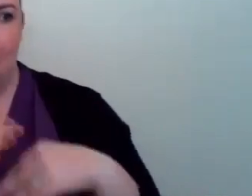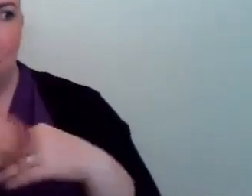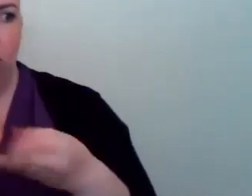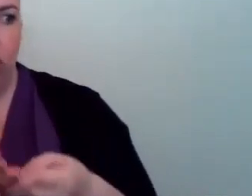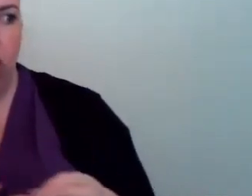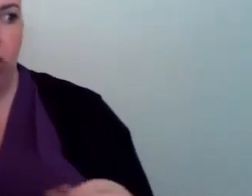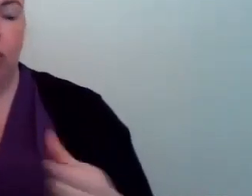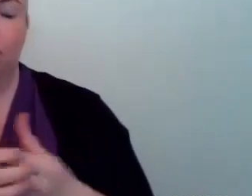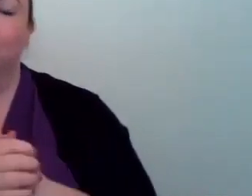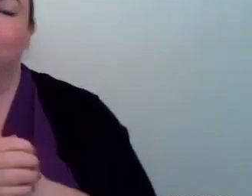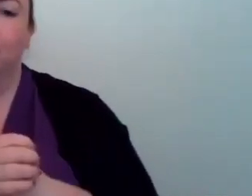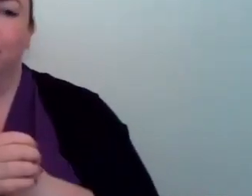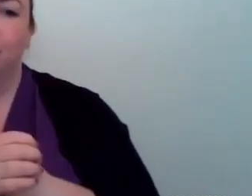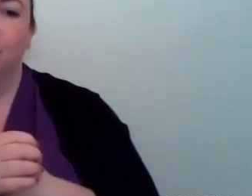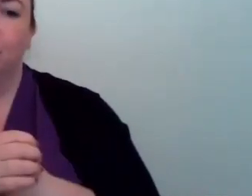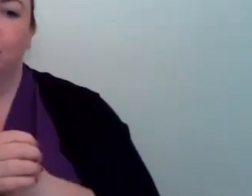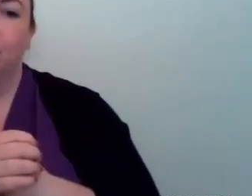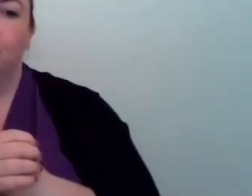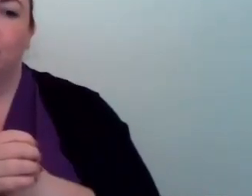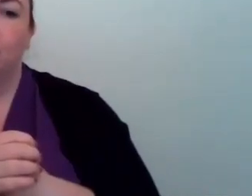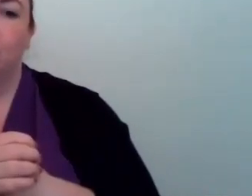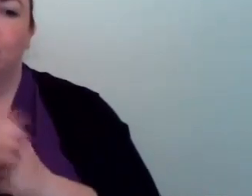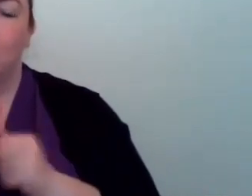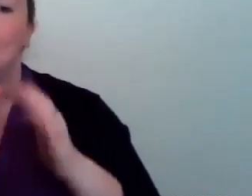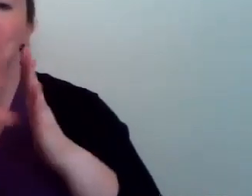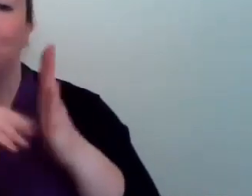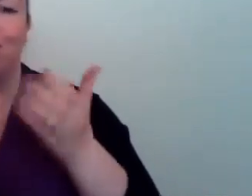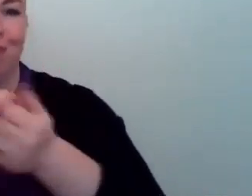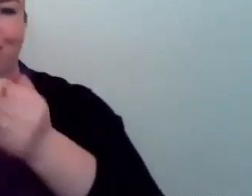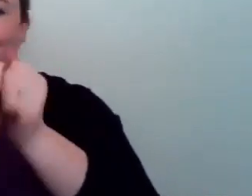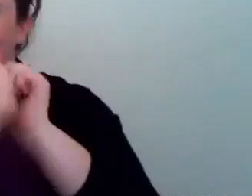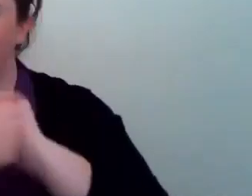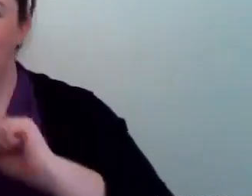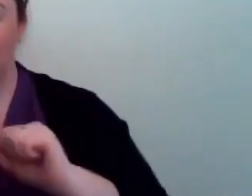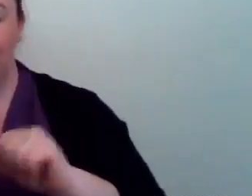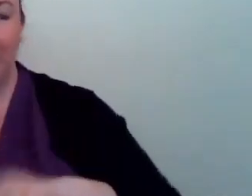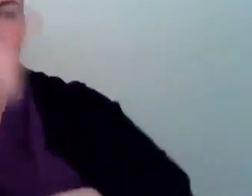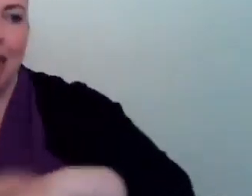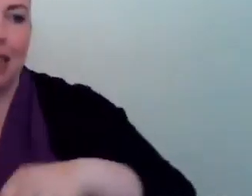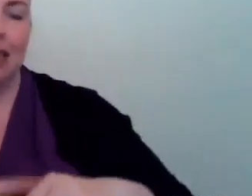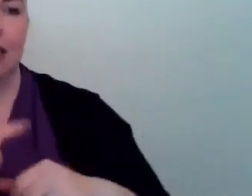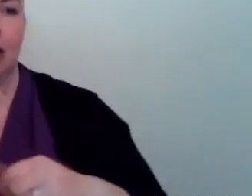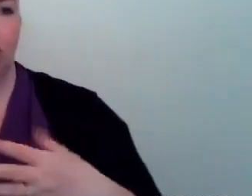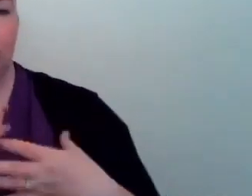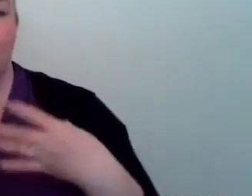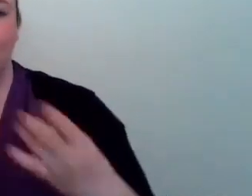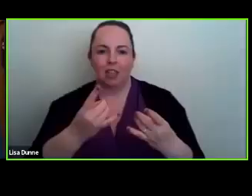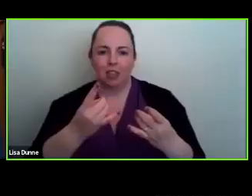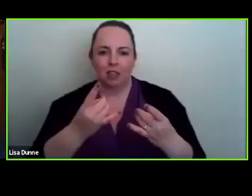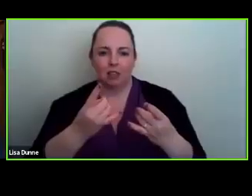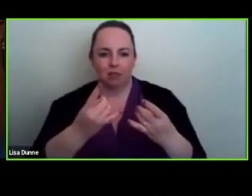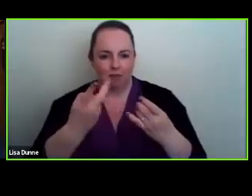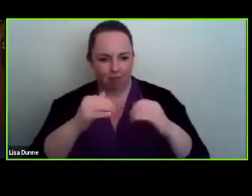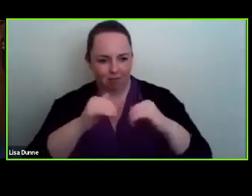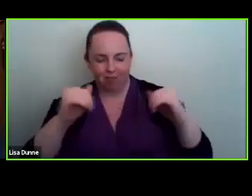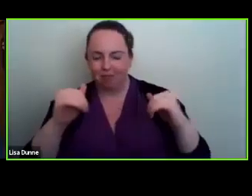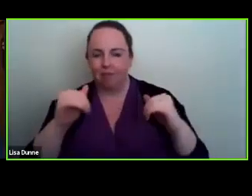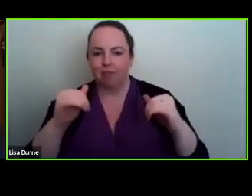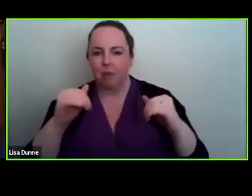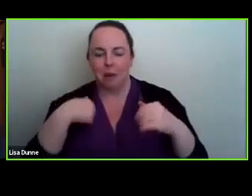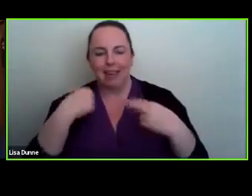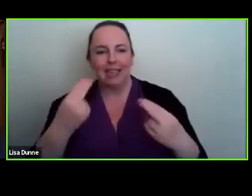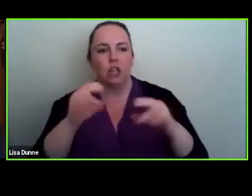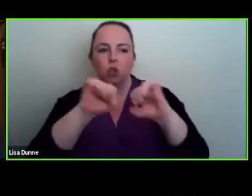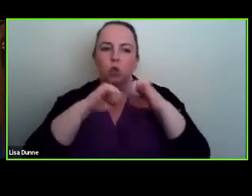since moved out of that charitable model, understanding that disability and charity are not synonyms of each other, that what we require is a social